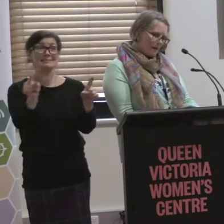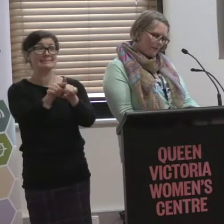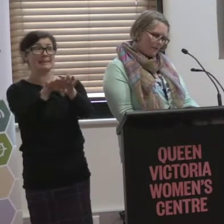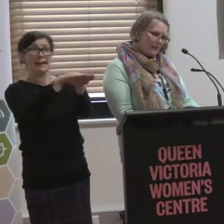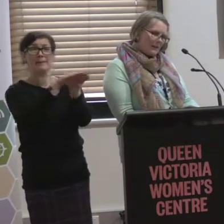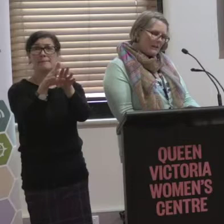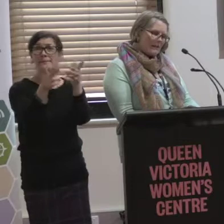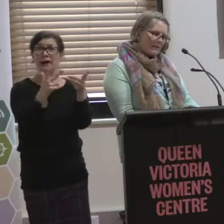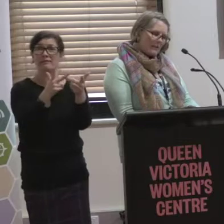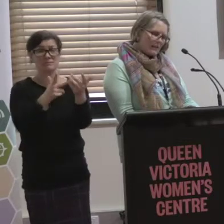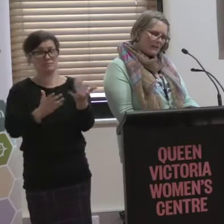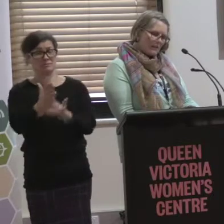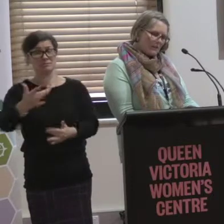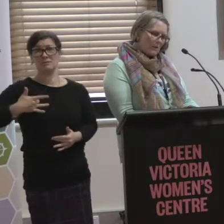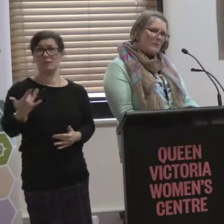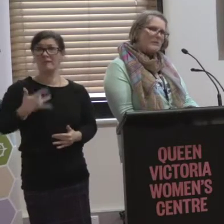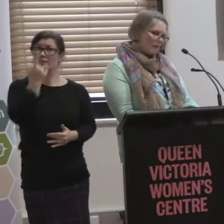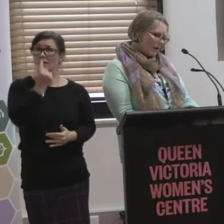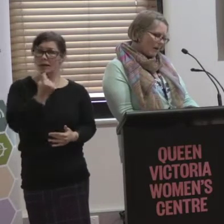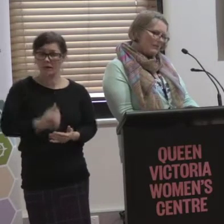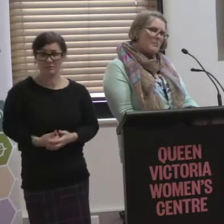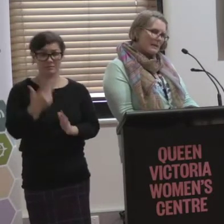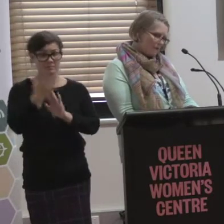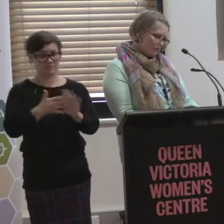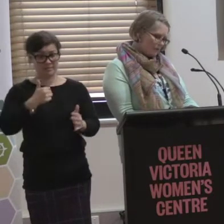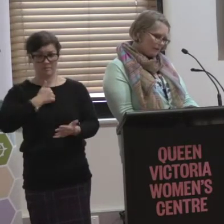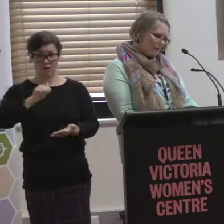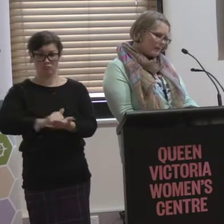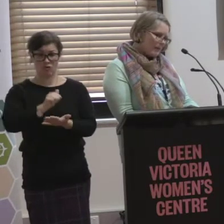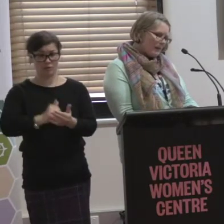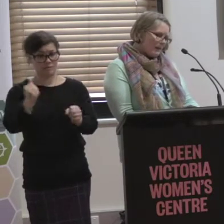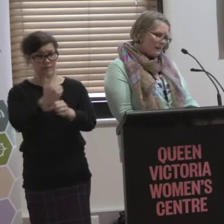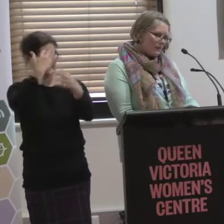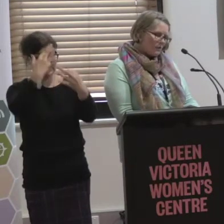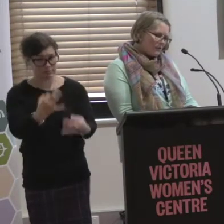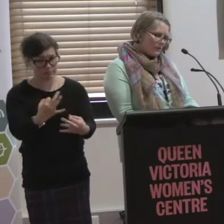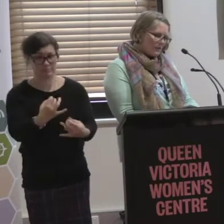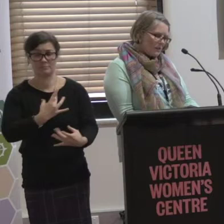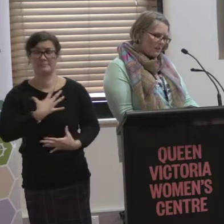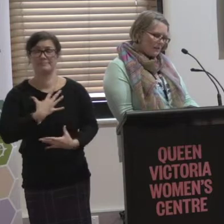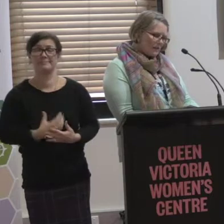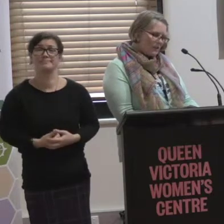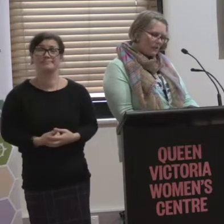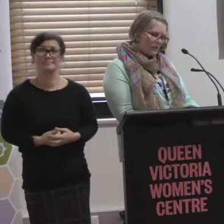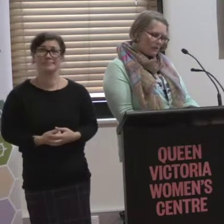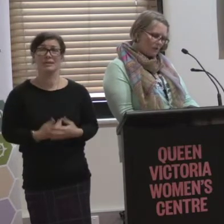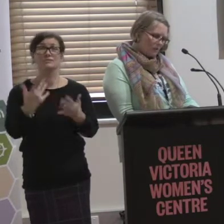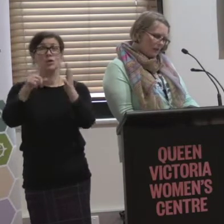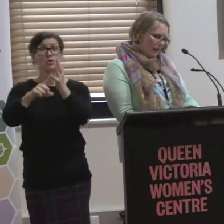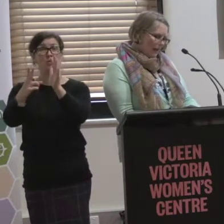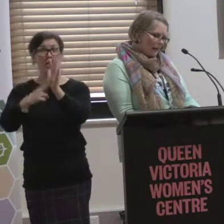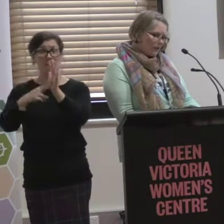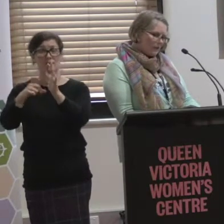aspects of life. This is a recognition of a person's right to make decisions. Signatories of the United Nations